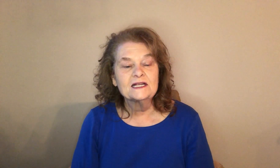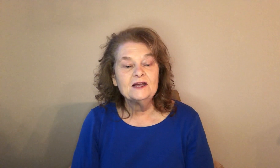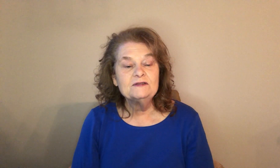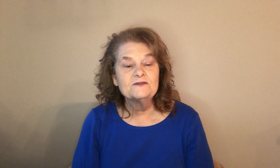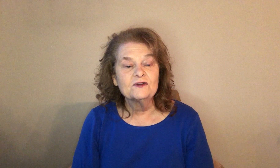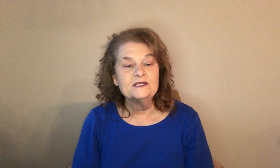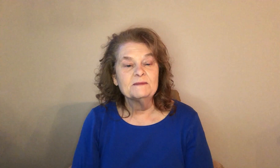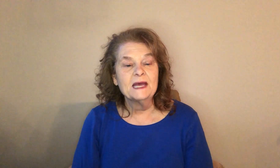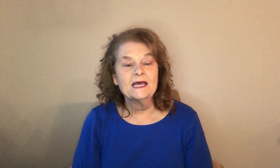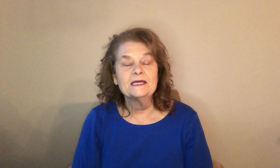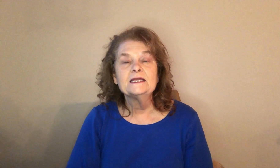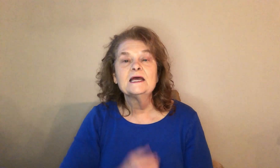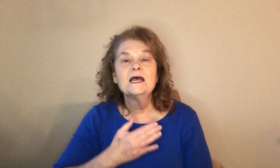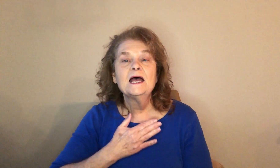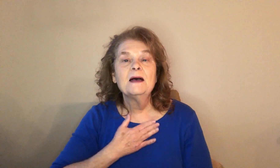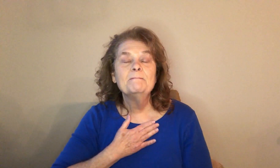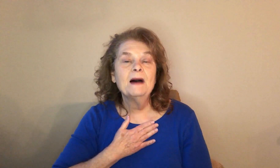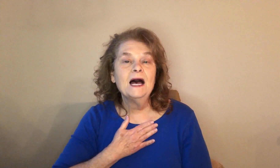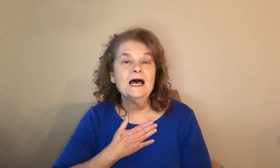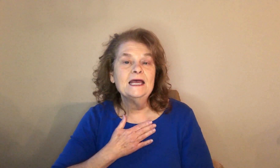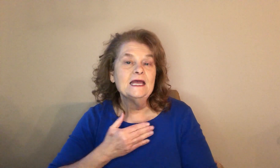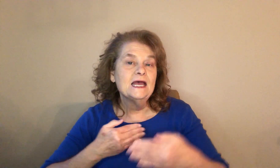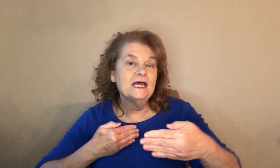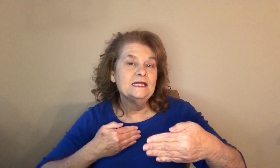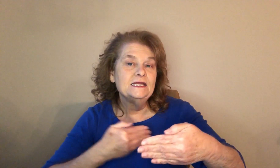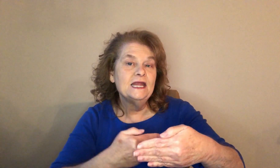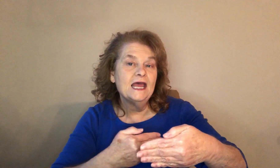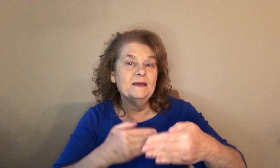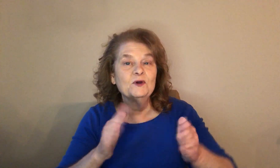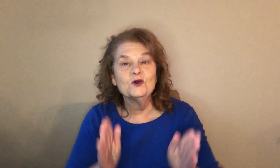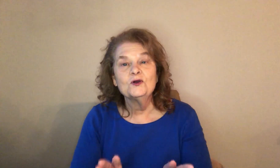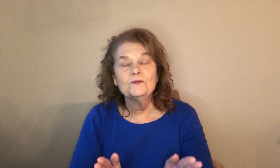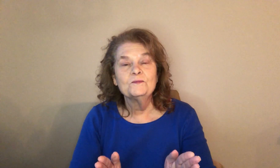close friend of mine. My neighbor.